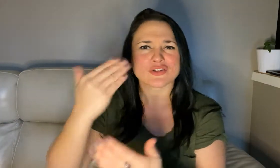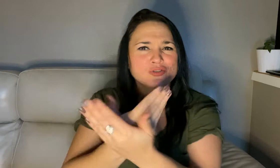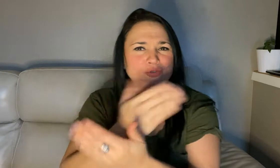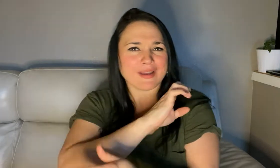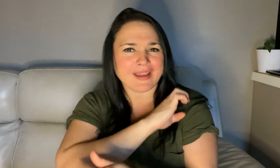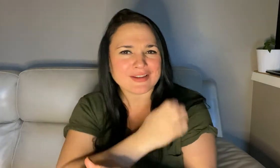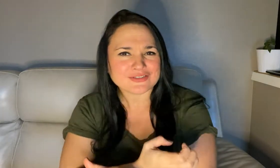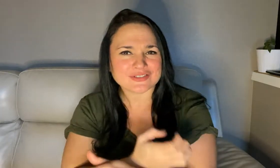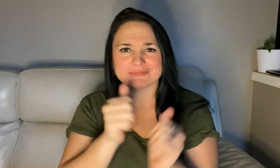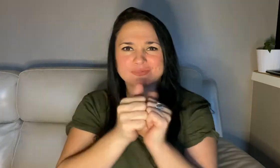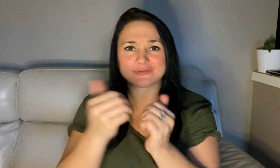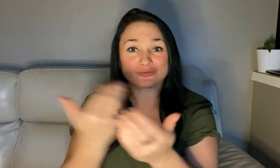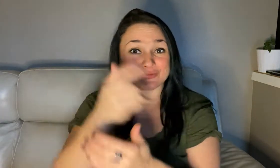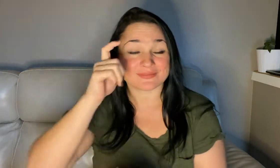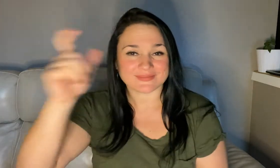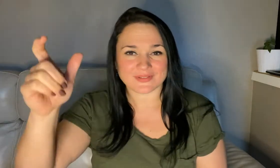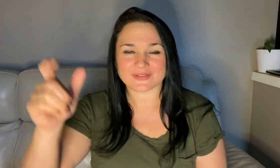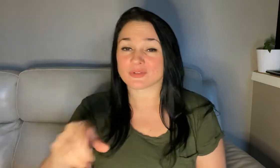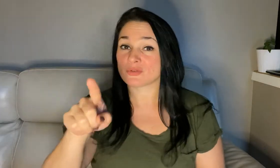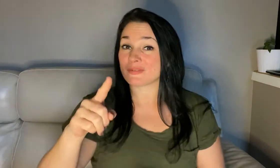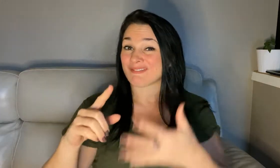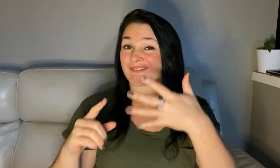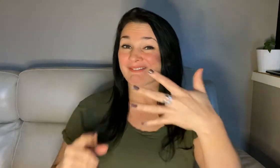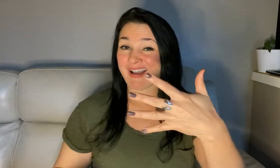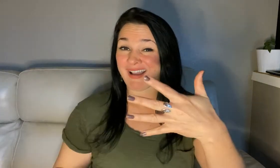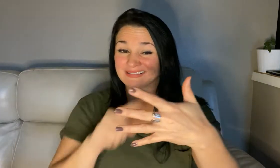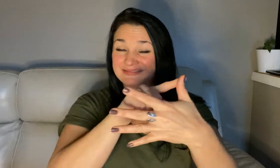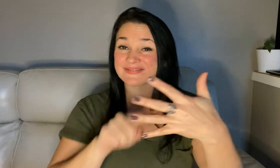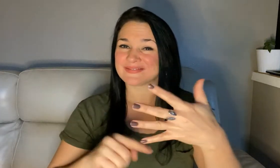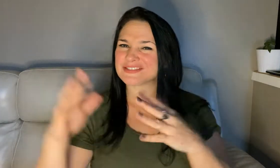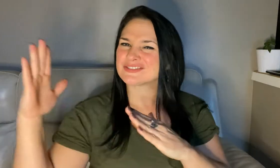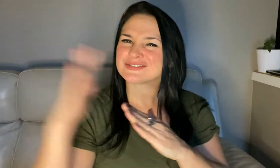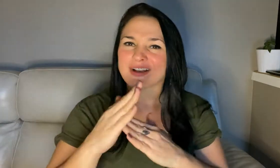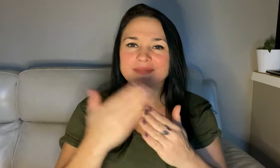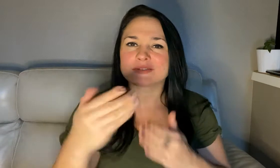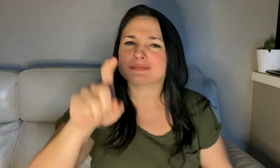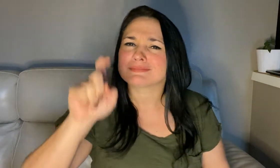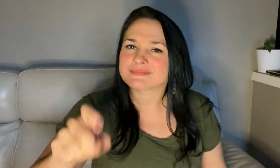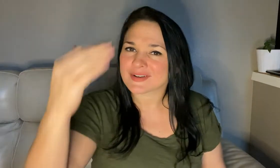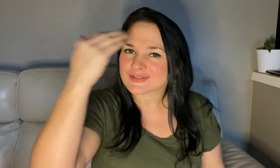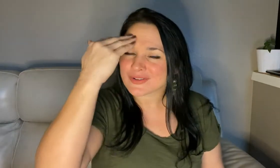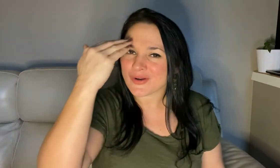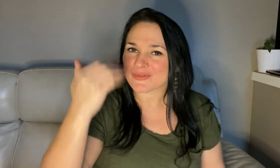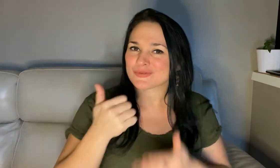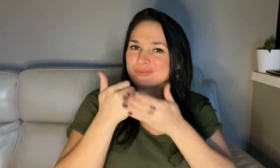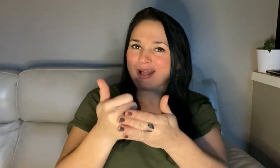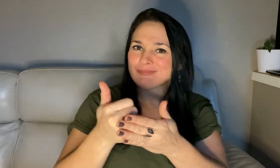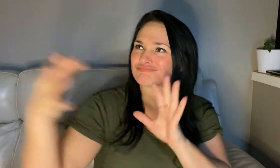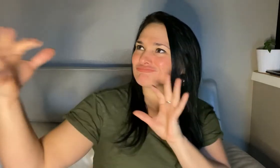is the new moon. It brings new energy. And now there are some top five things that you need to